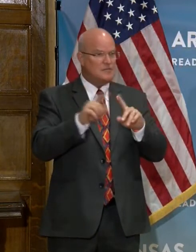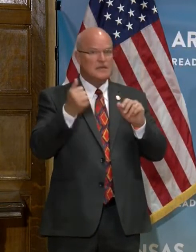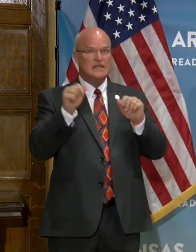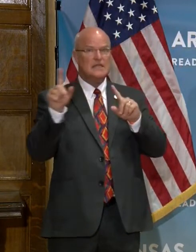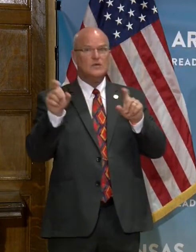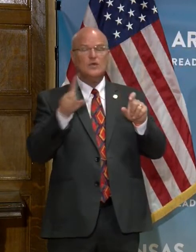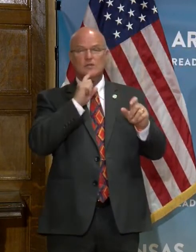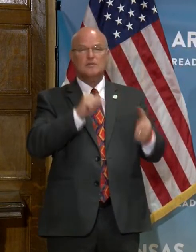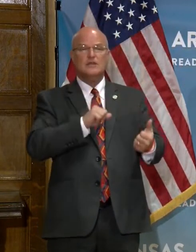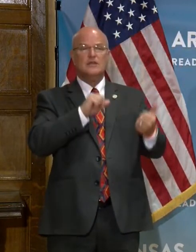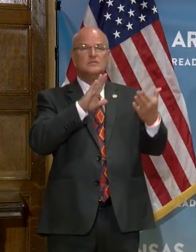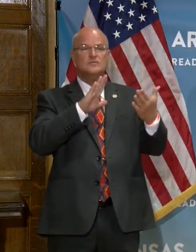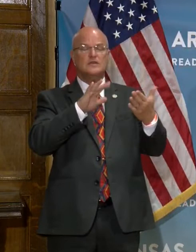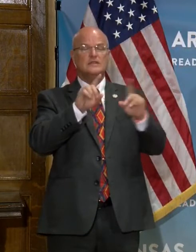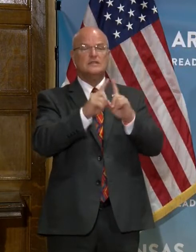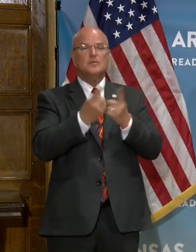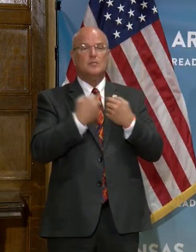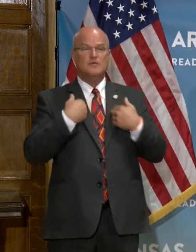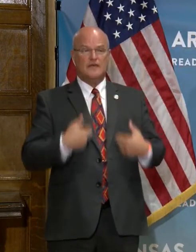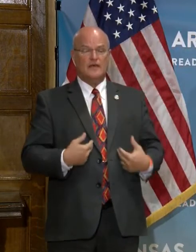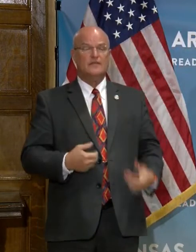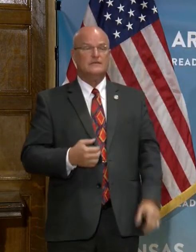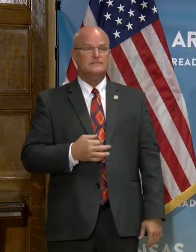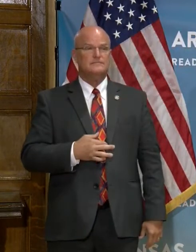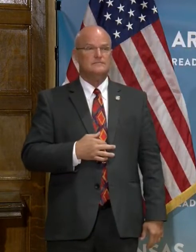questions should be addressed to the Department of Health.